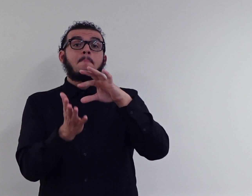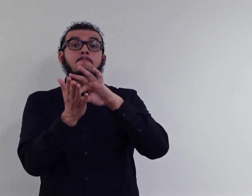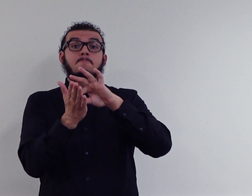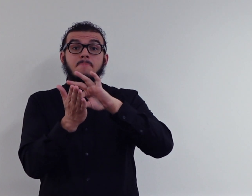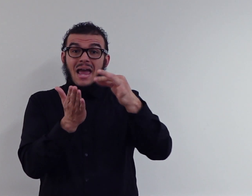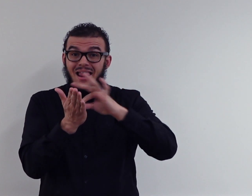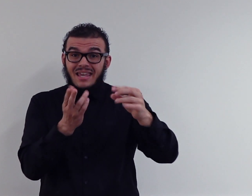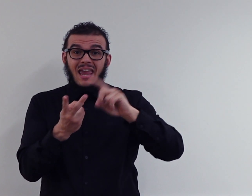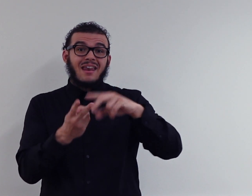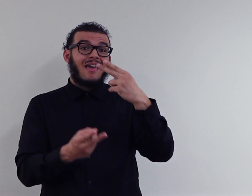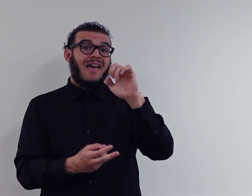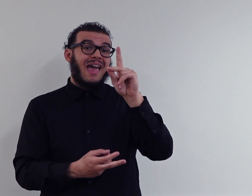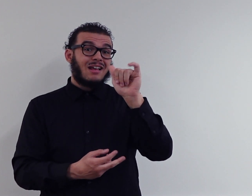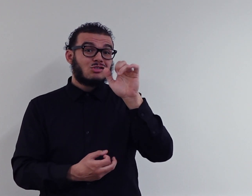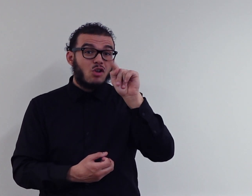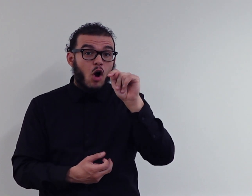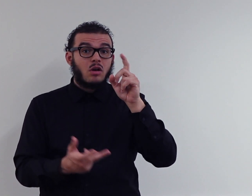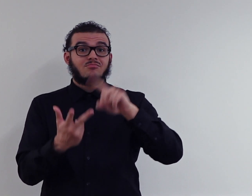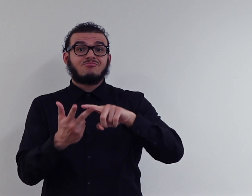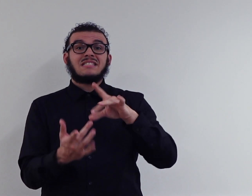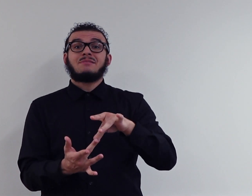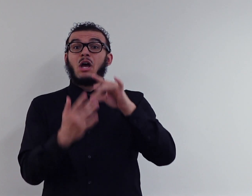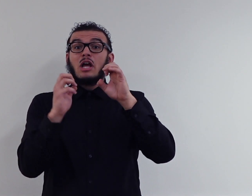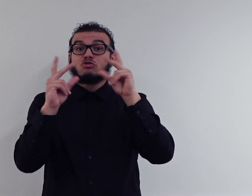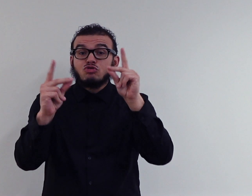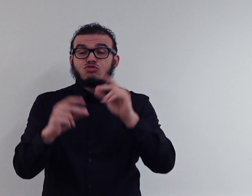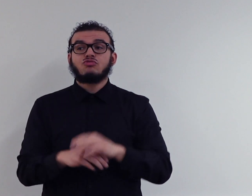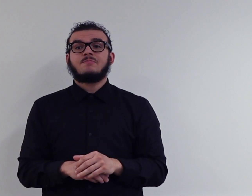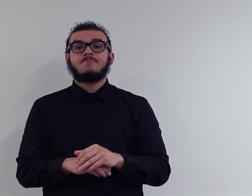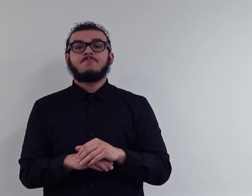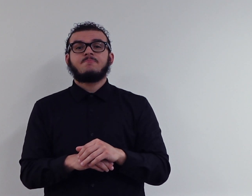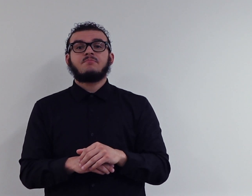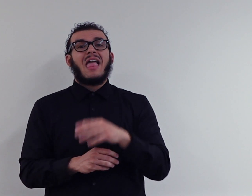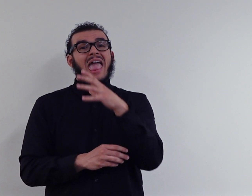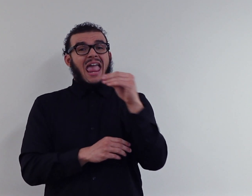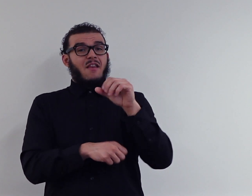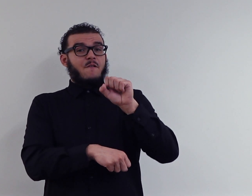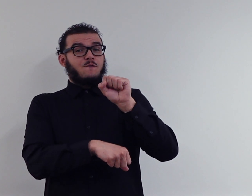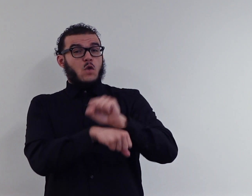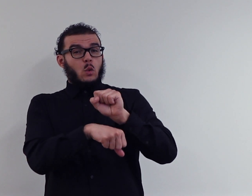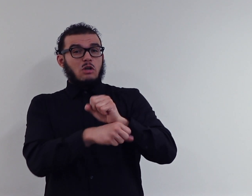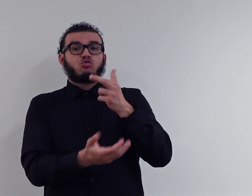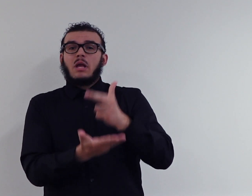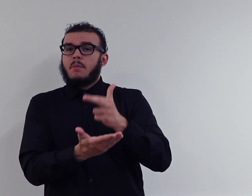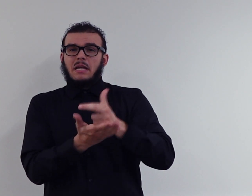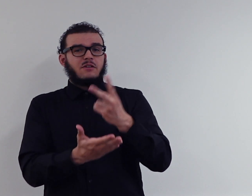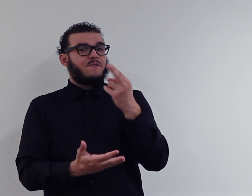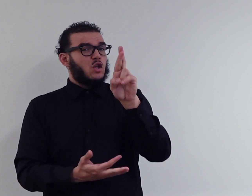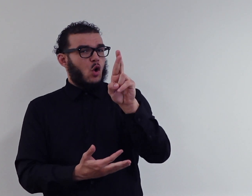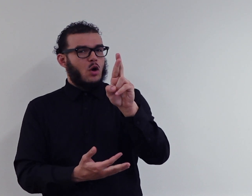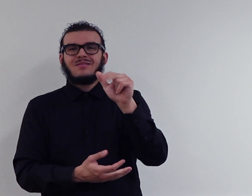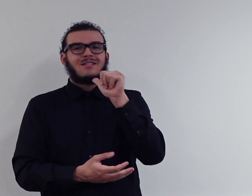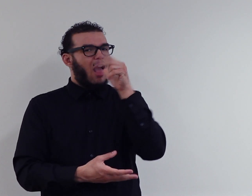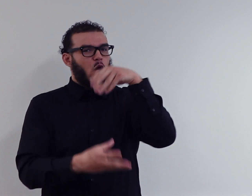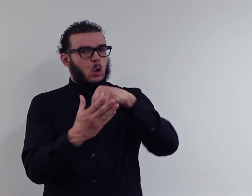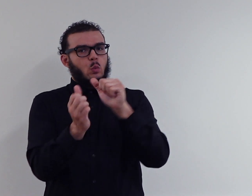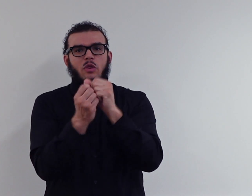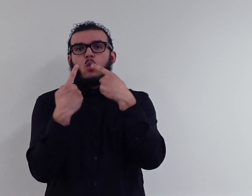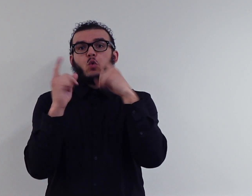Head Start, special education, and vocational rehabilitation are excluded. However,